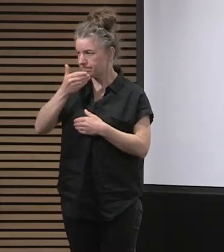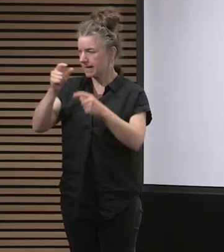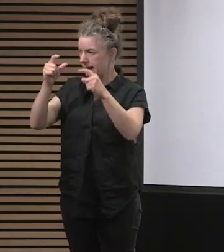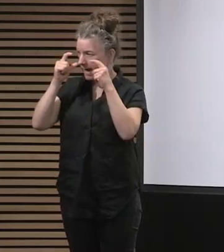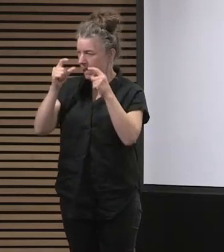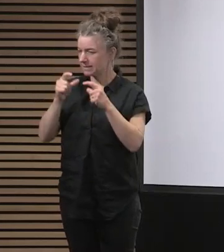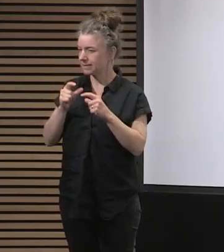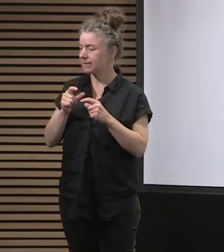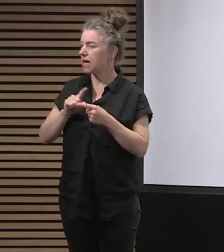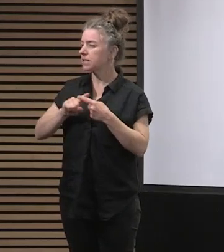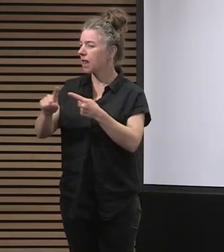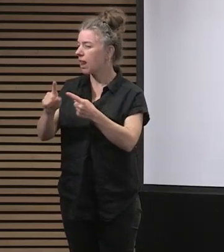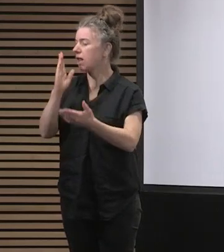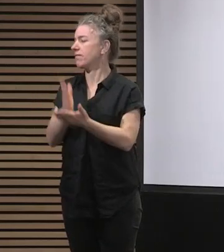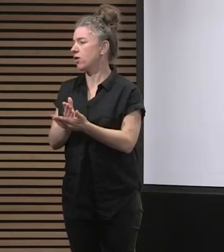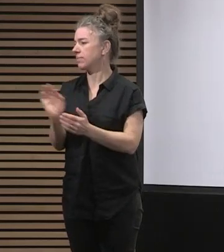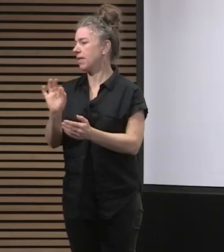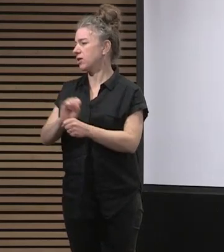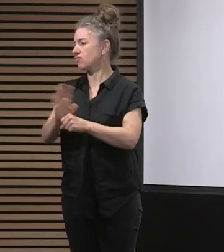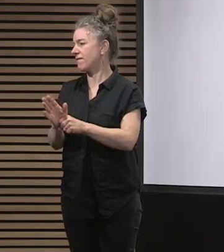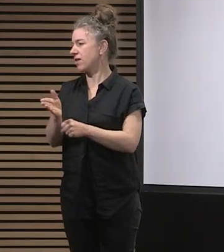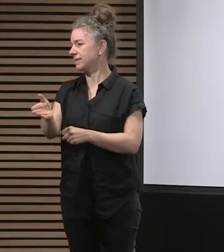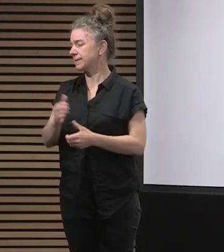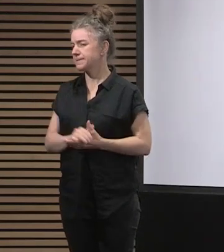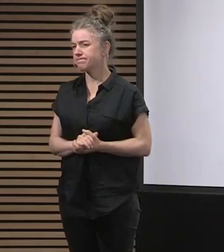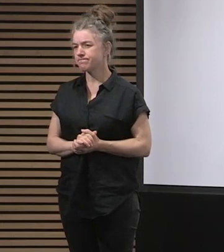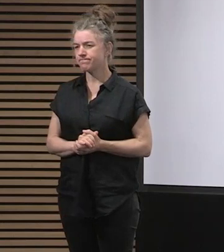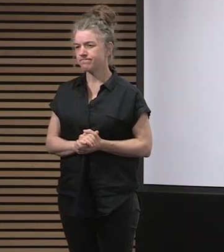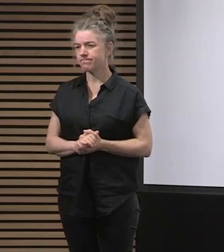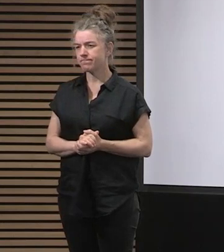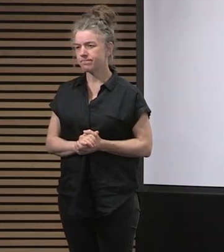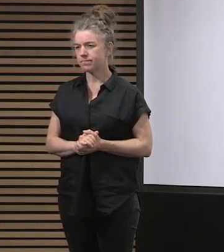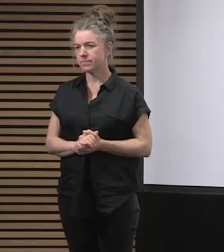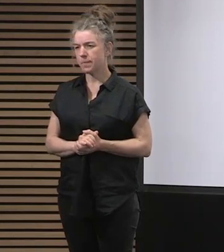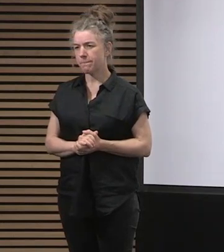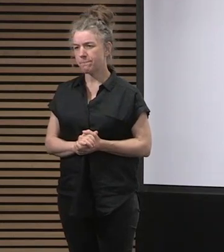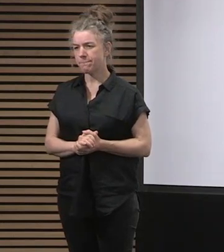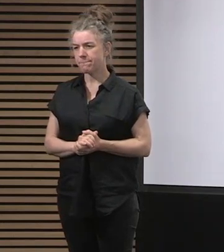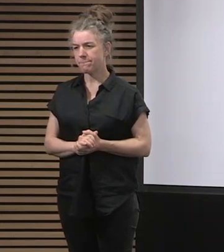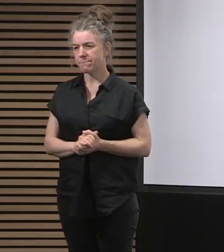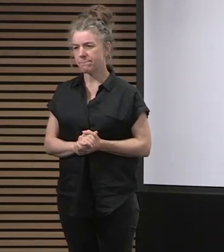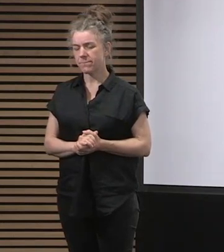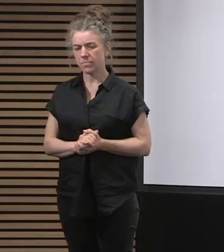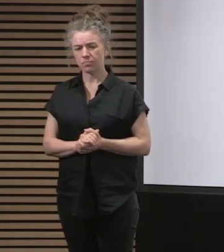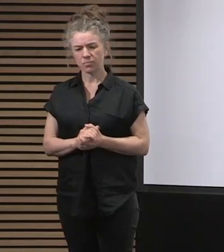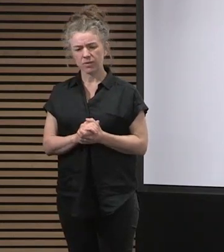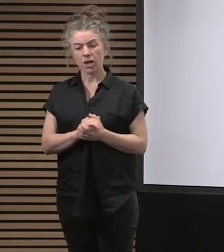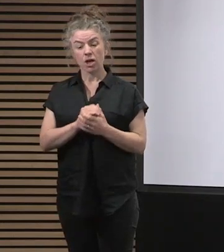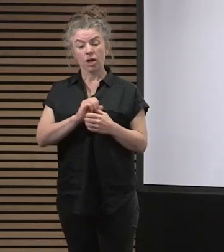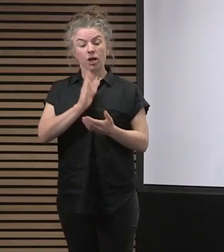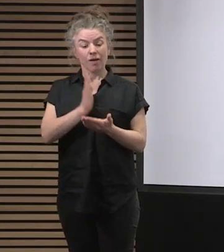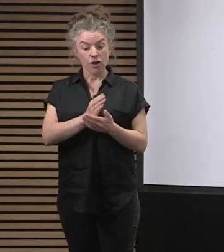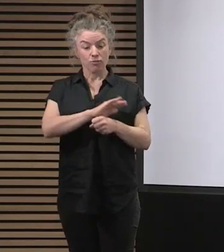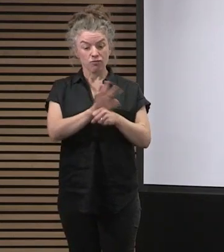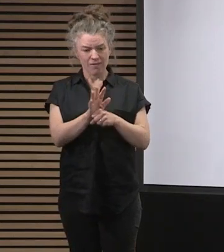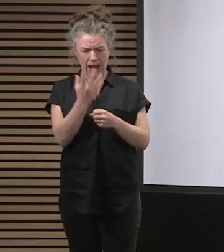ruled out. The cases, positive cases are healthcare workers and or essential workers. I don't have the